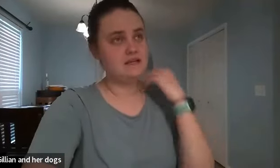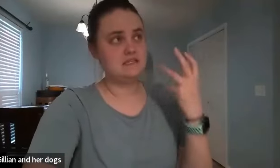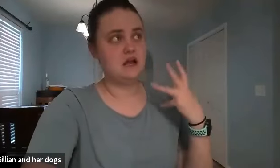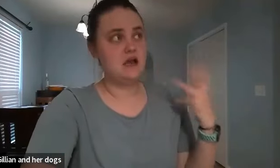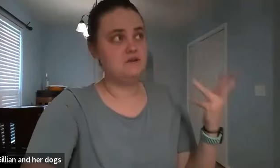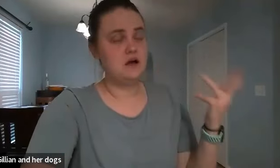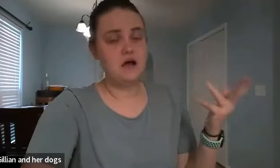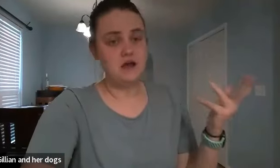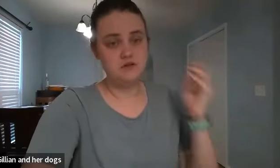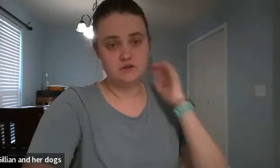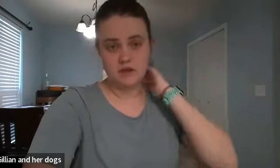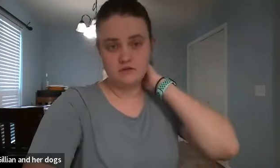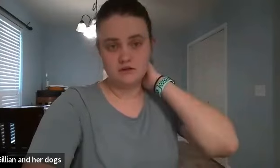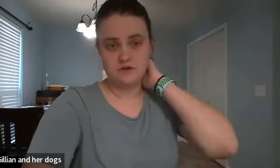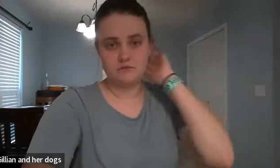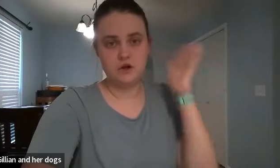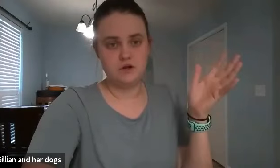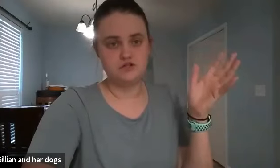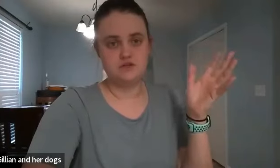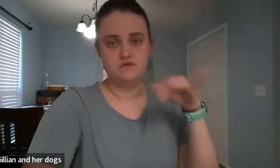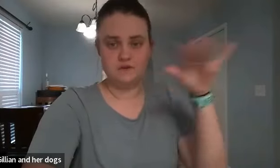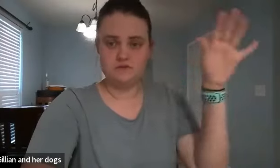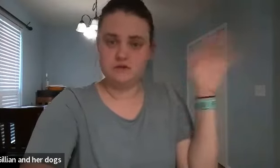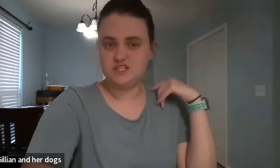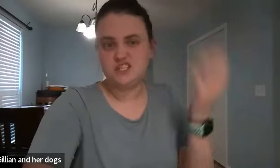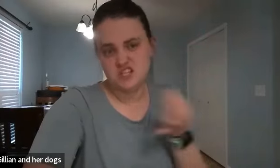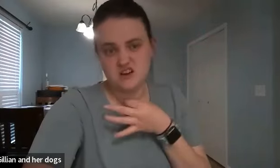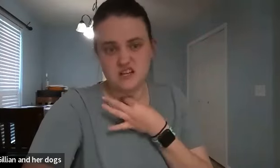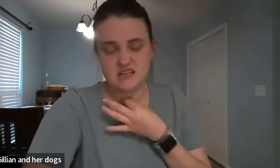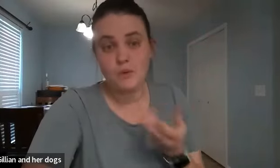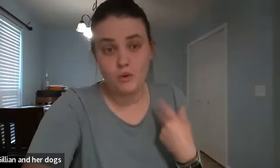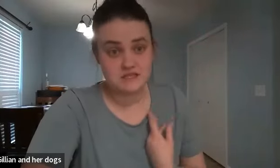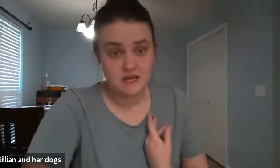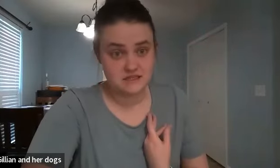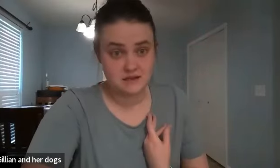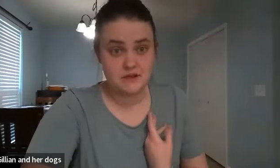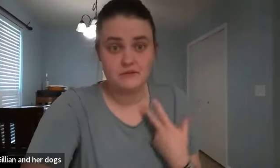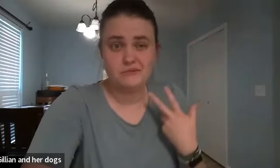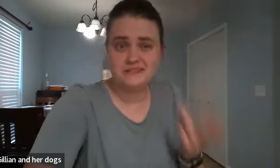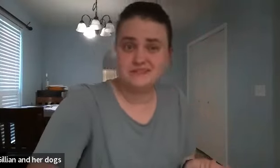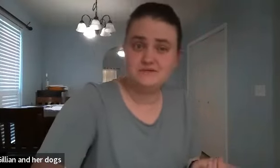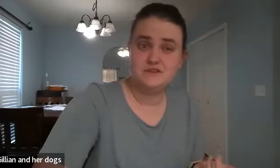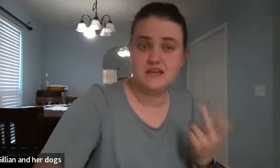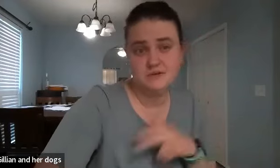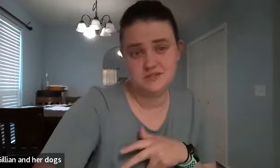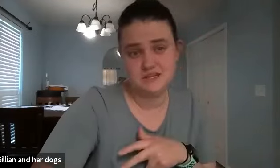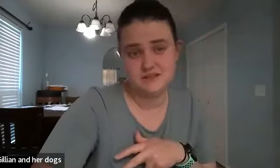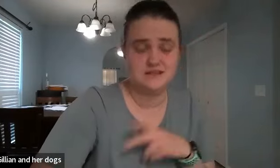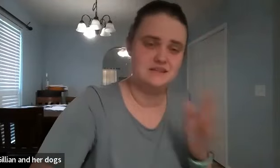said, I have a good amount of coworkers who are from different regions. Just curious. I'm always asking. I'm like, what's the sign for this? How would you say this?